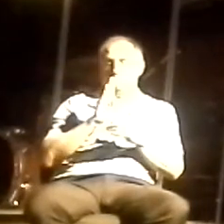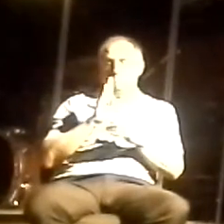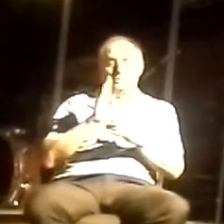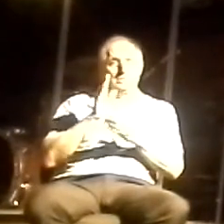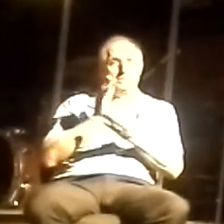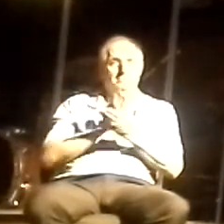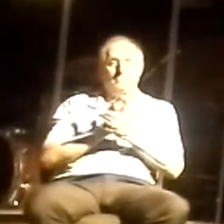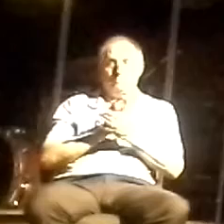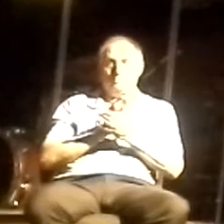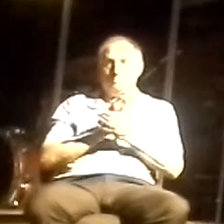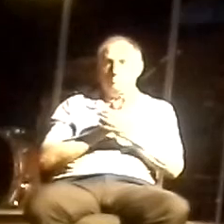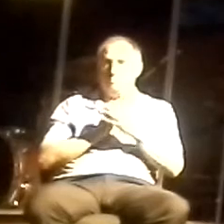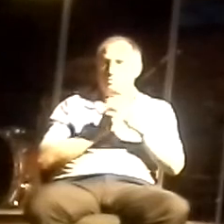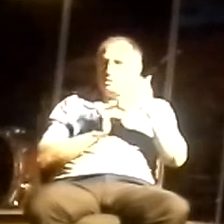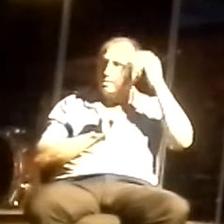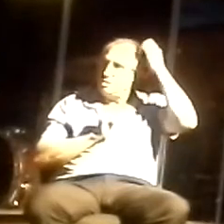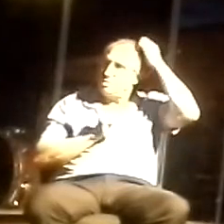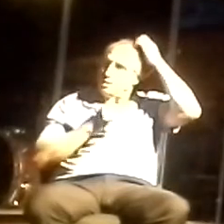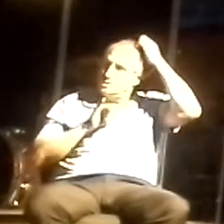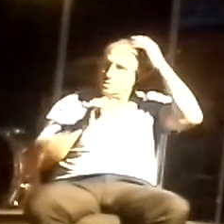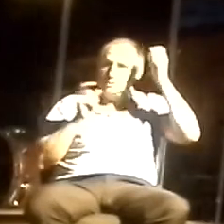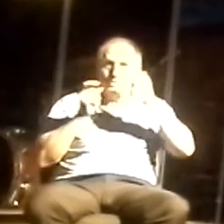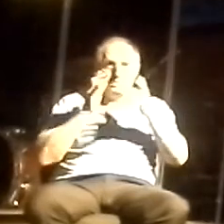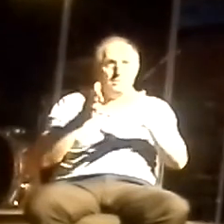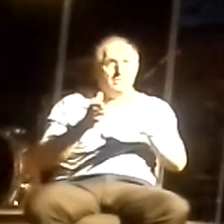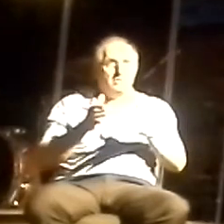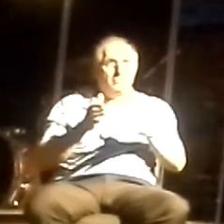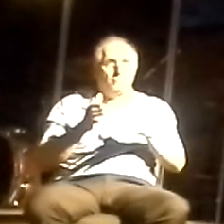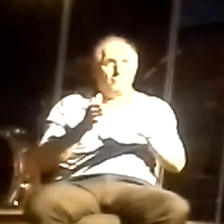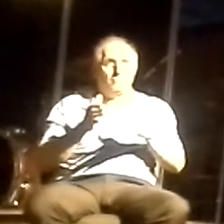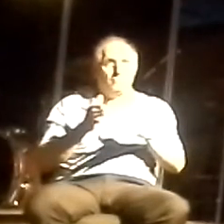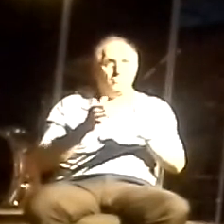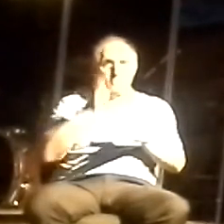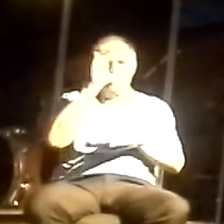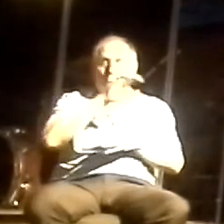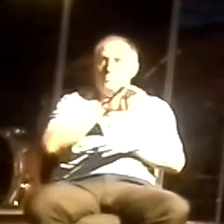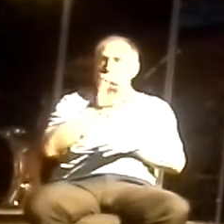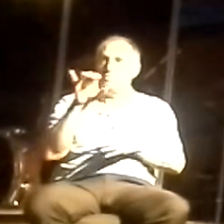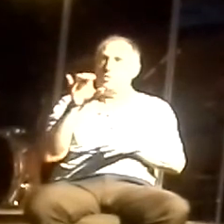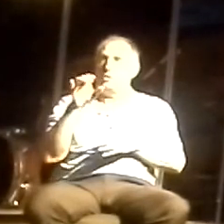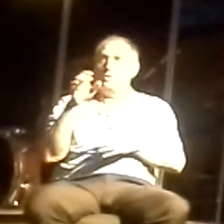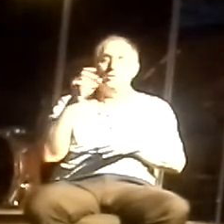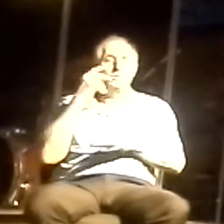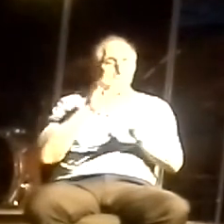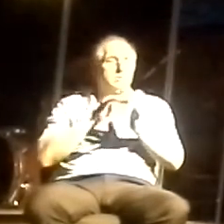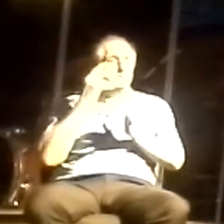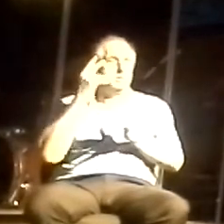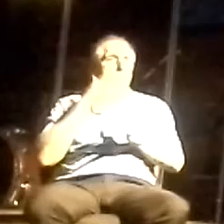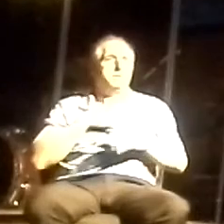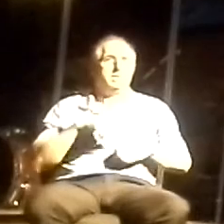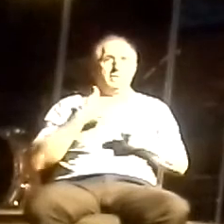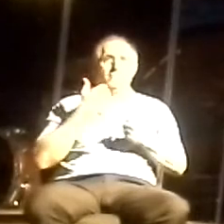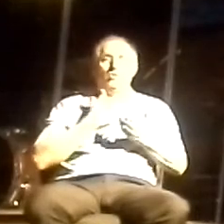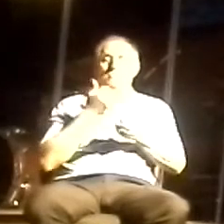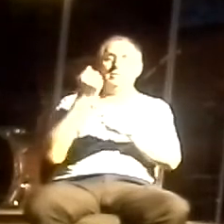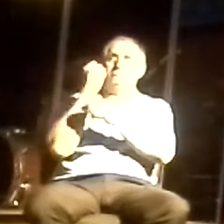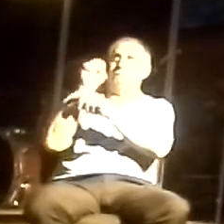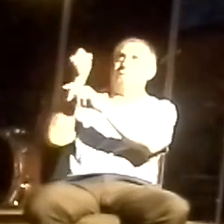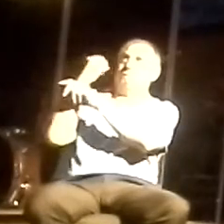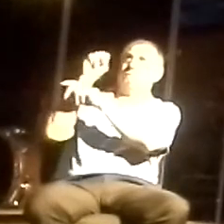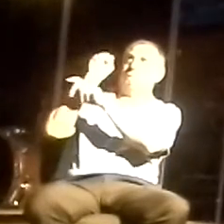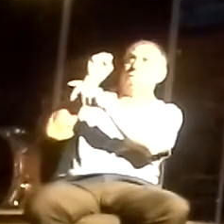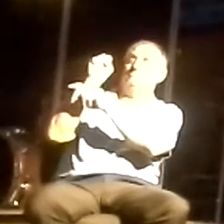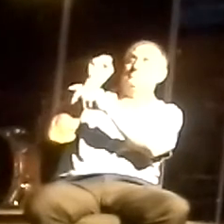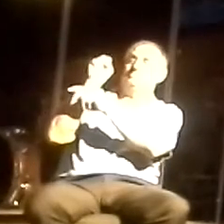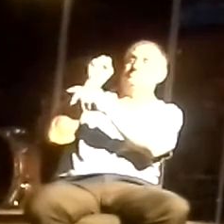me. While I was still a sinner, from the vantage point of Calvary, the cross, Jesus saw my life, all my rebellion, all my pushing him away. I